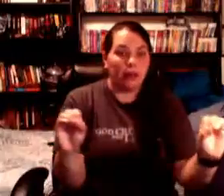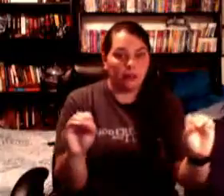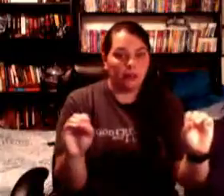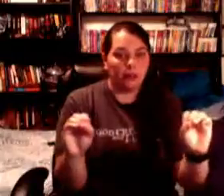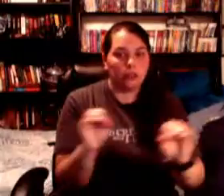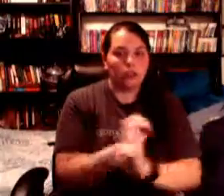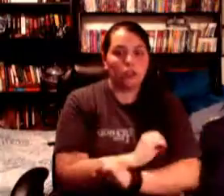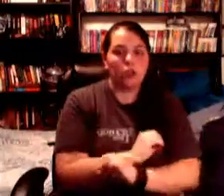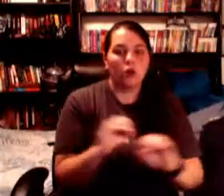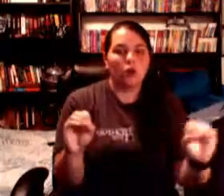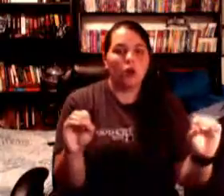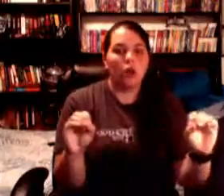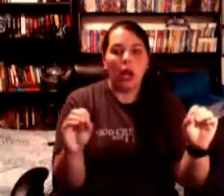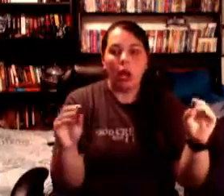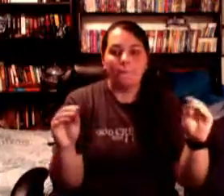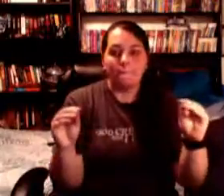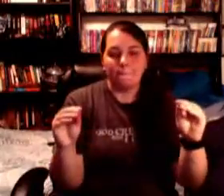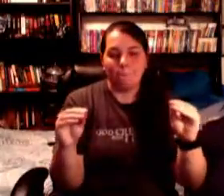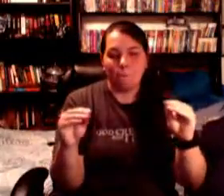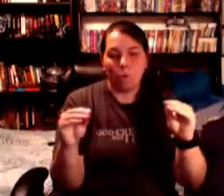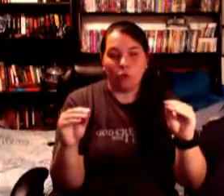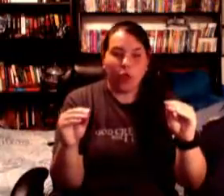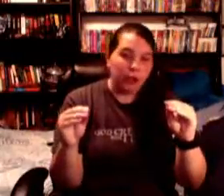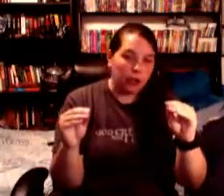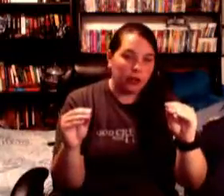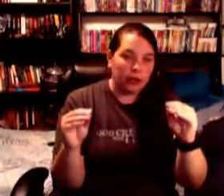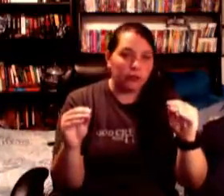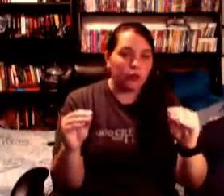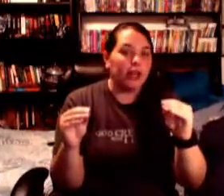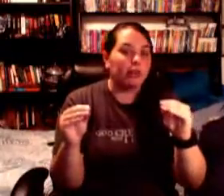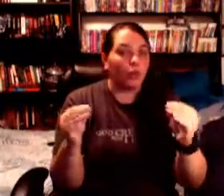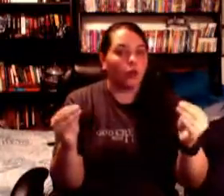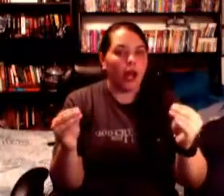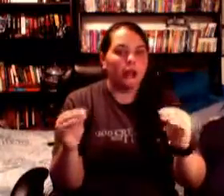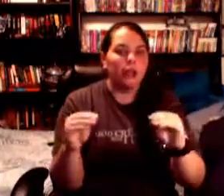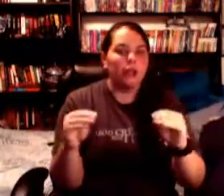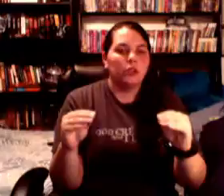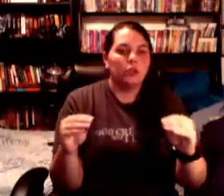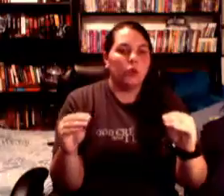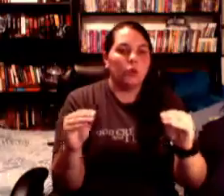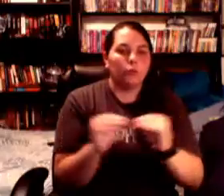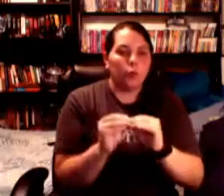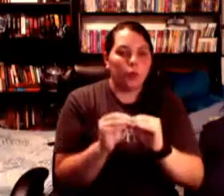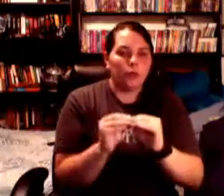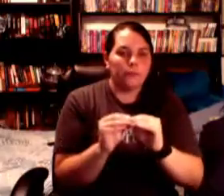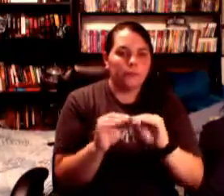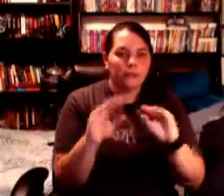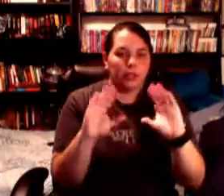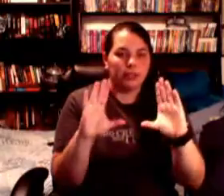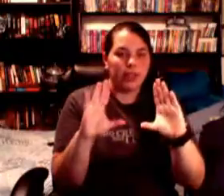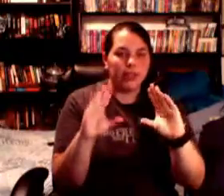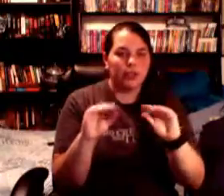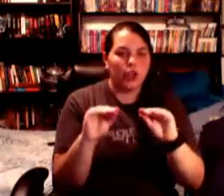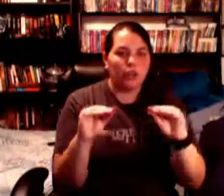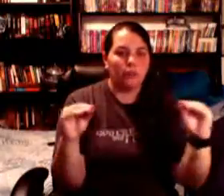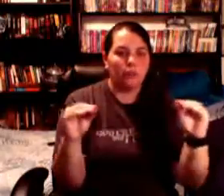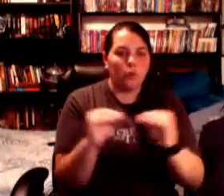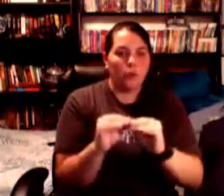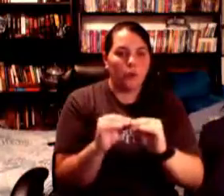none. No, greater is great, more great. So more is and shape,